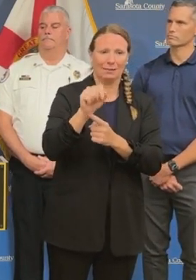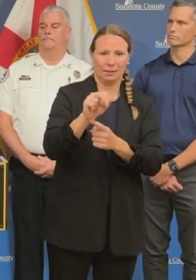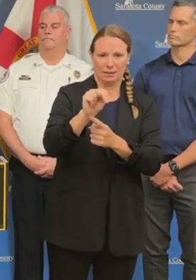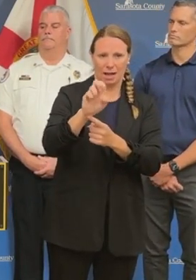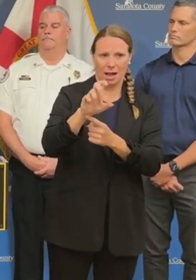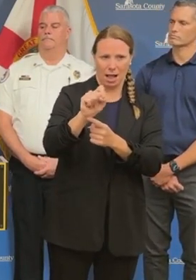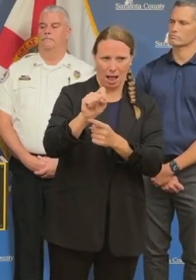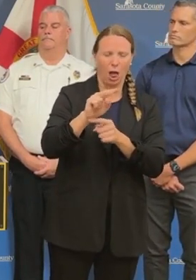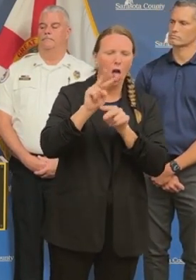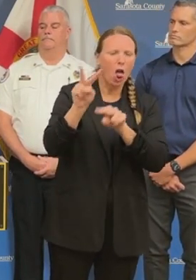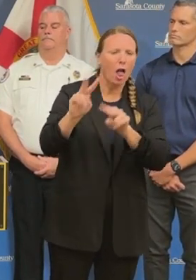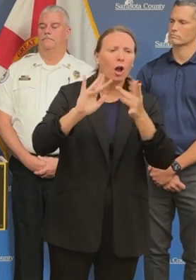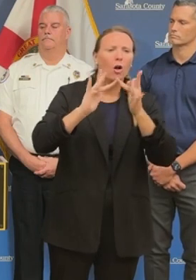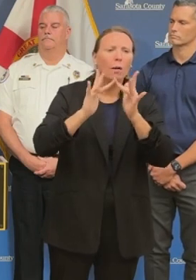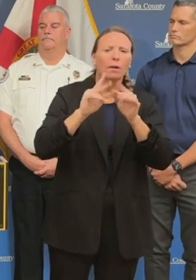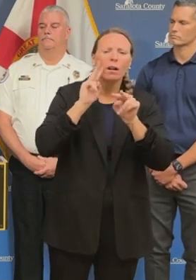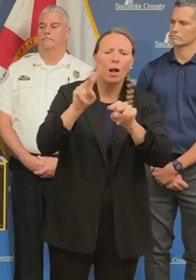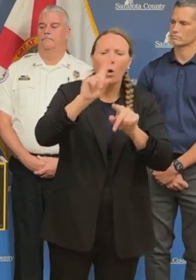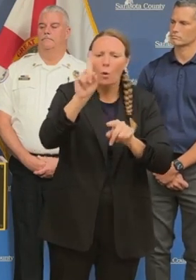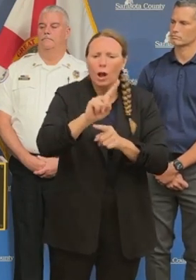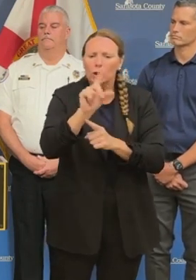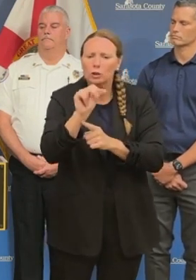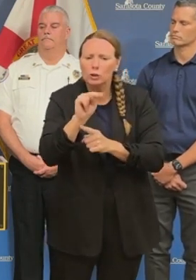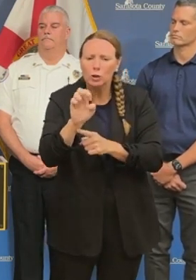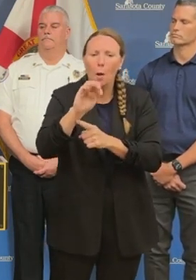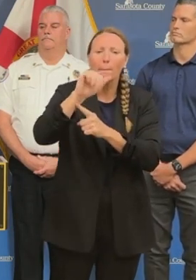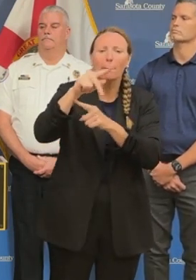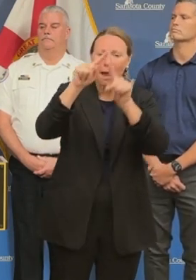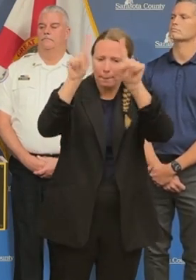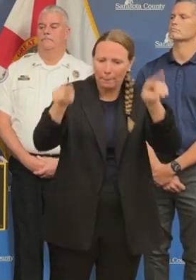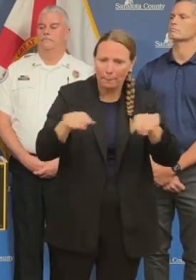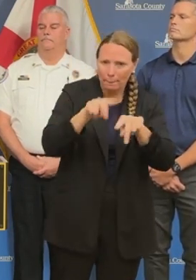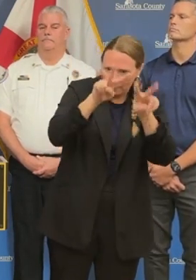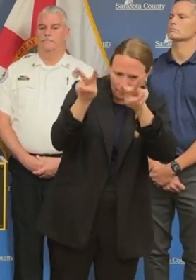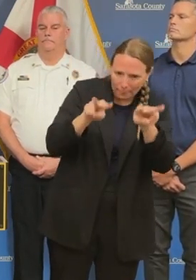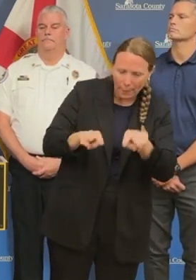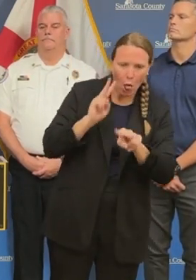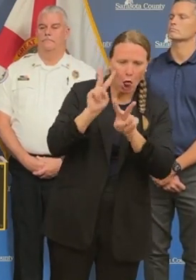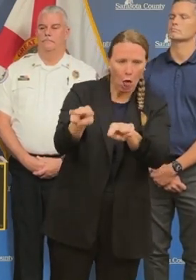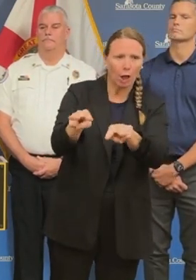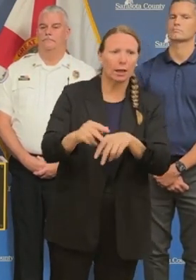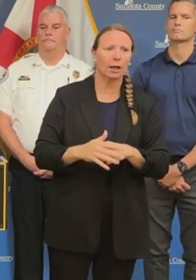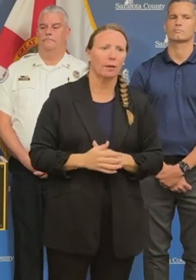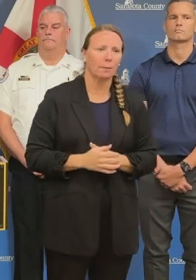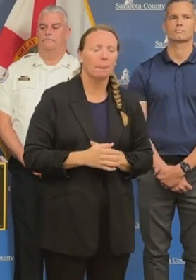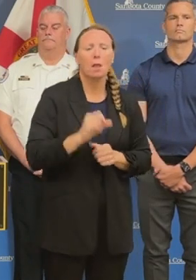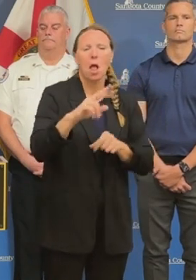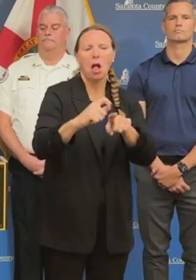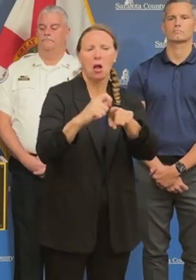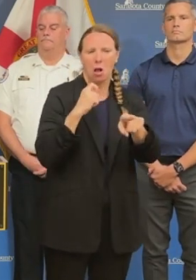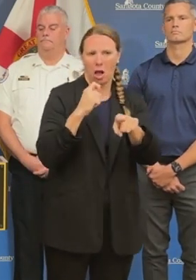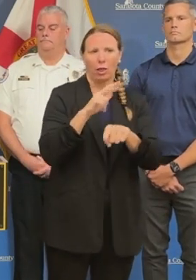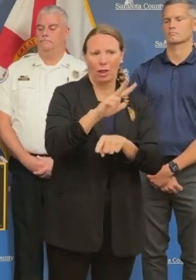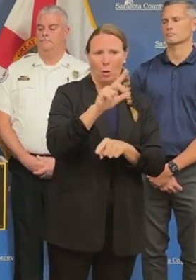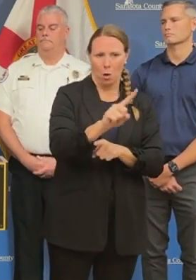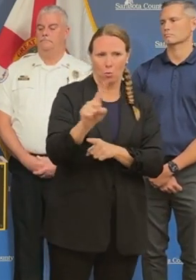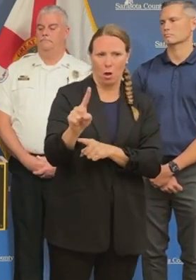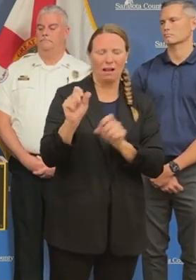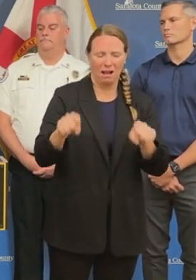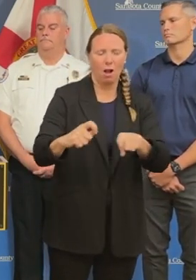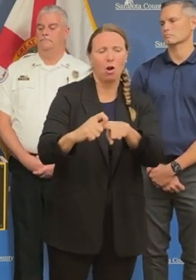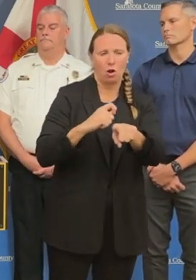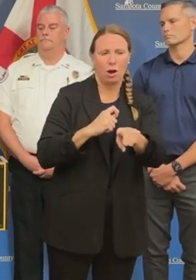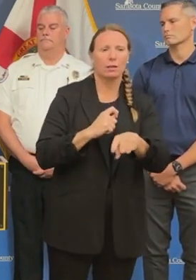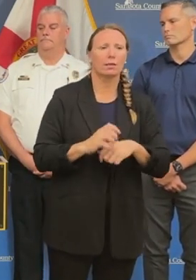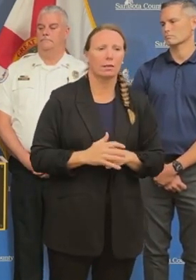not familiar with it. You can also call 311. We have people standing by to help you, let you know if you're in one of those